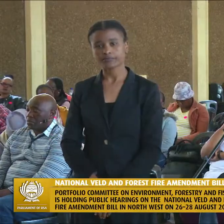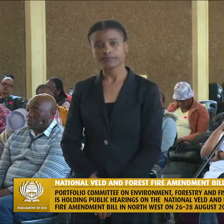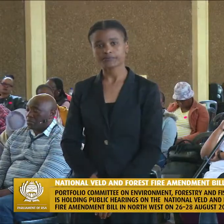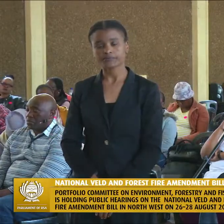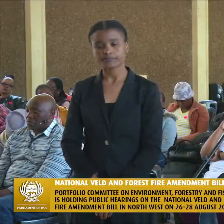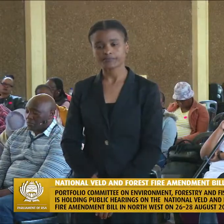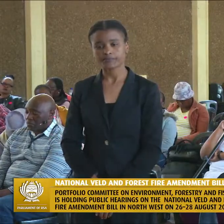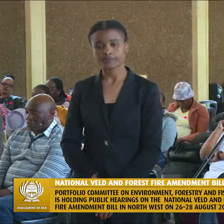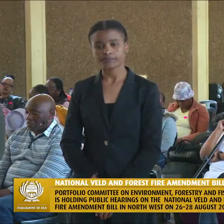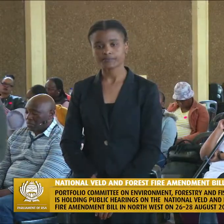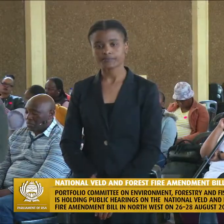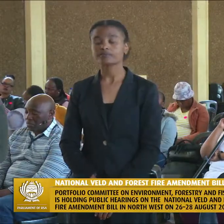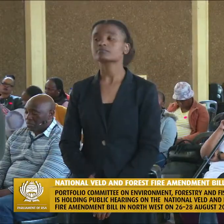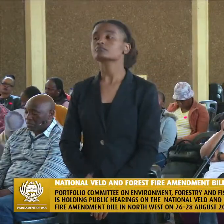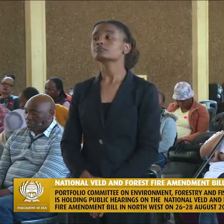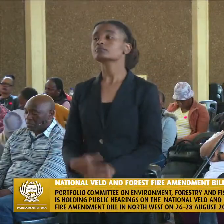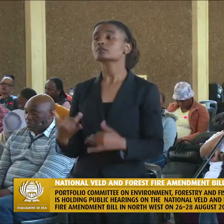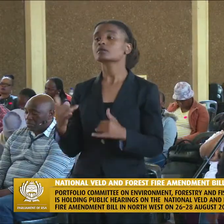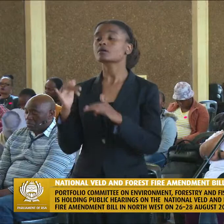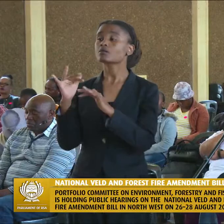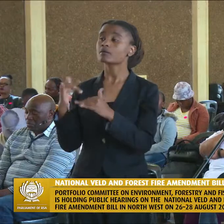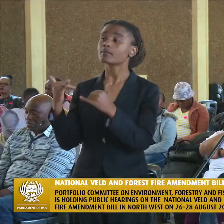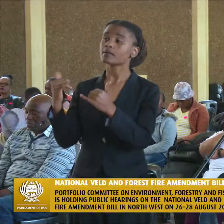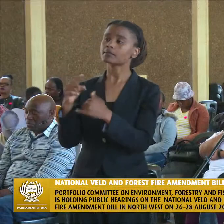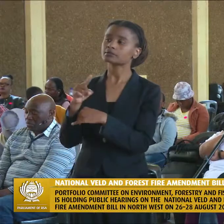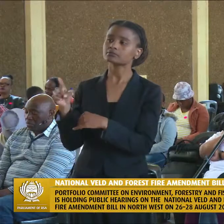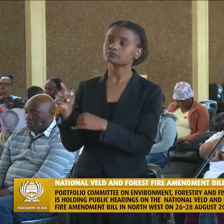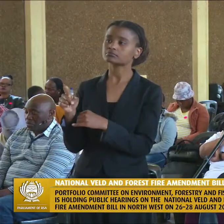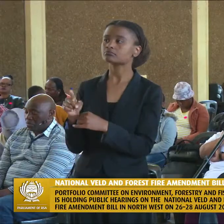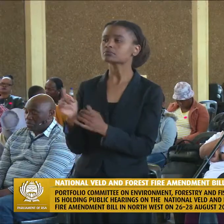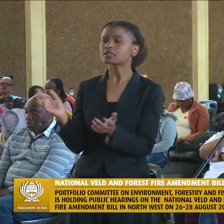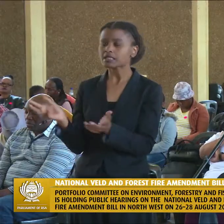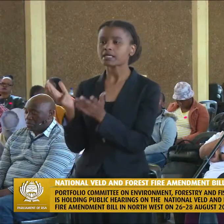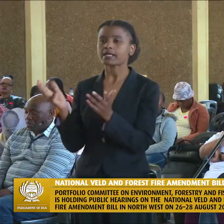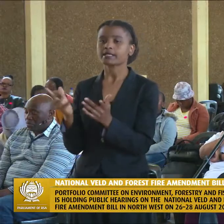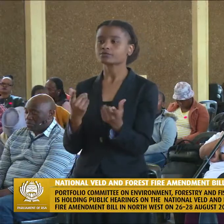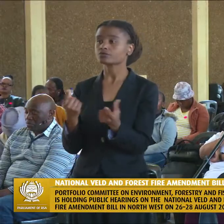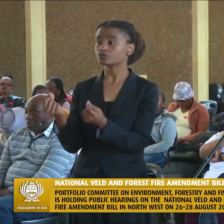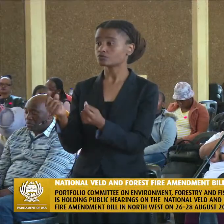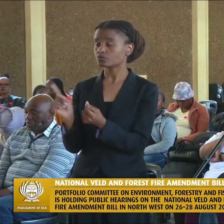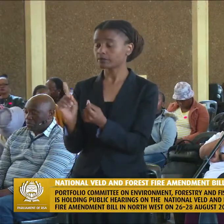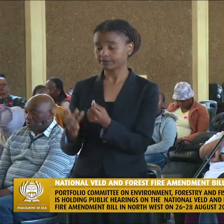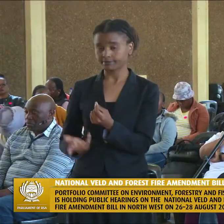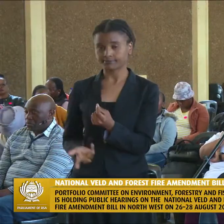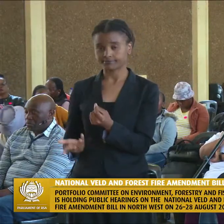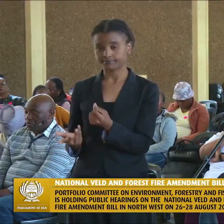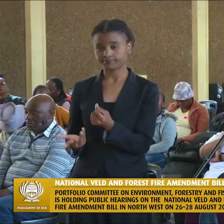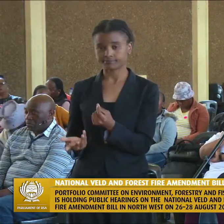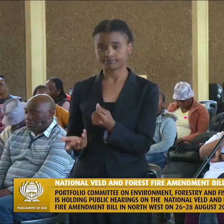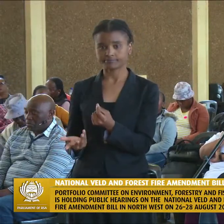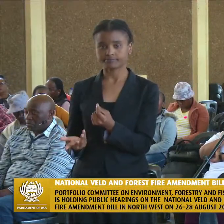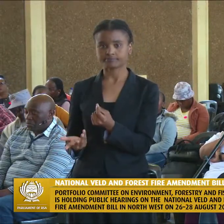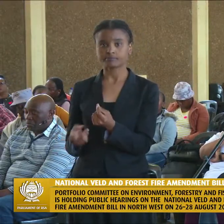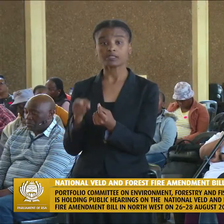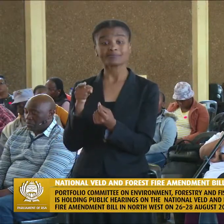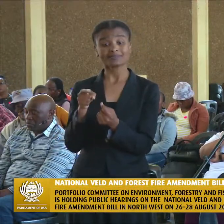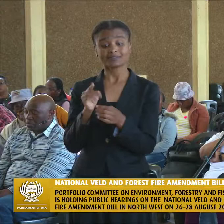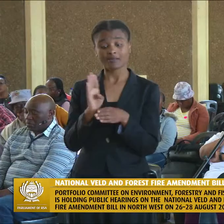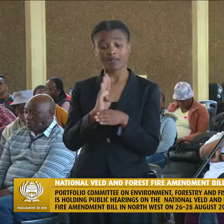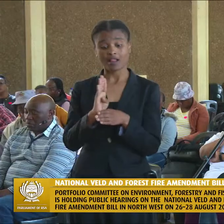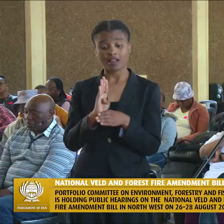we are encouraging parliament that is available this amendment